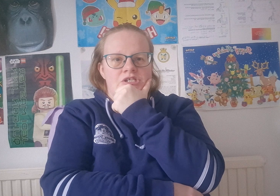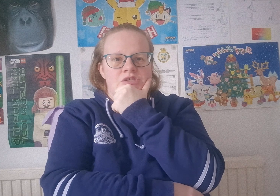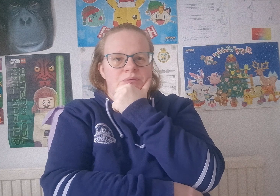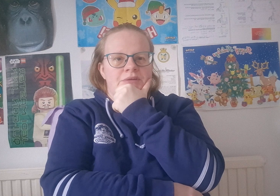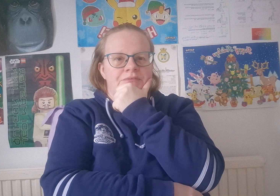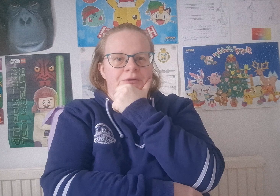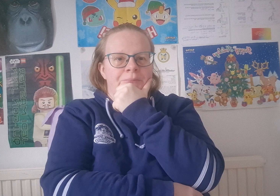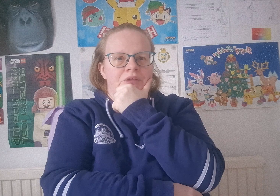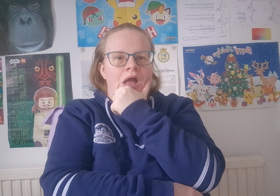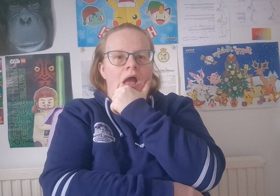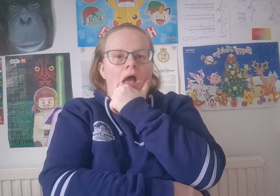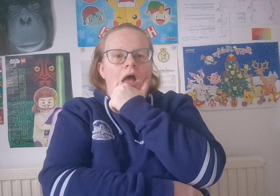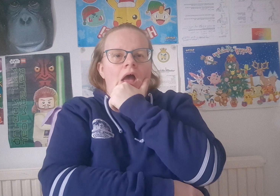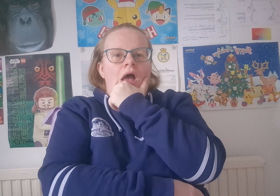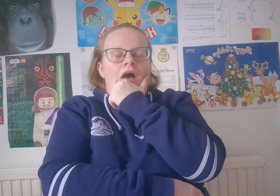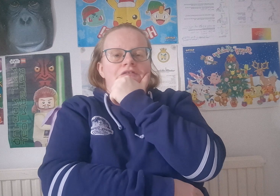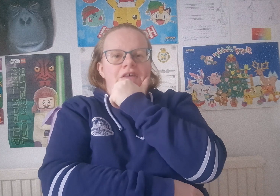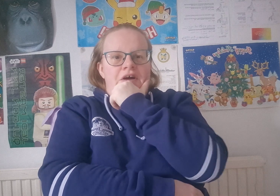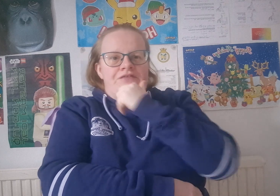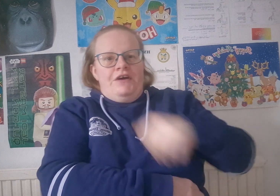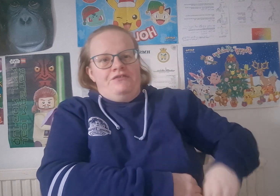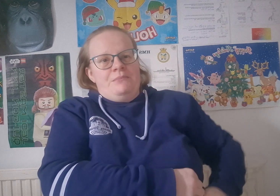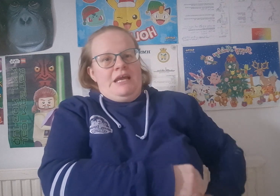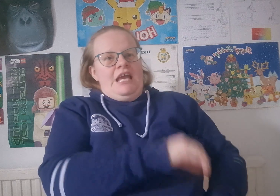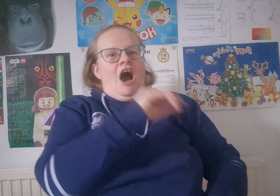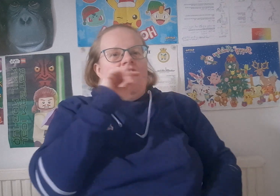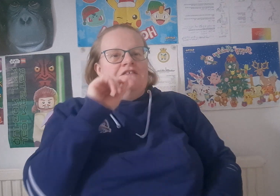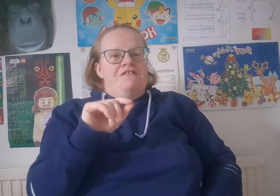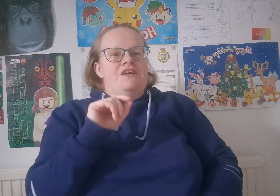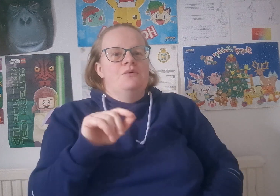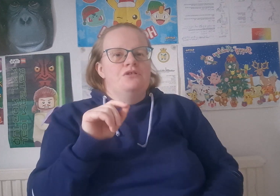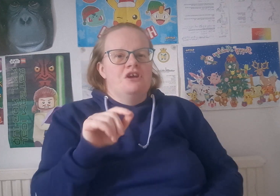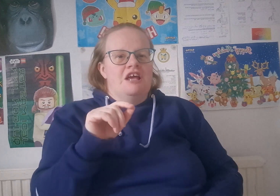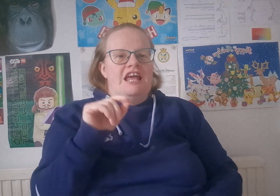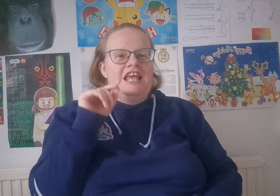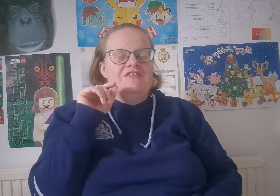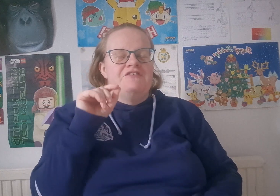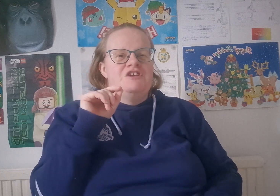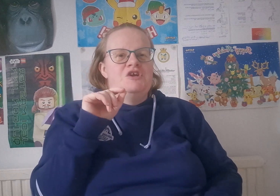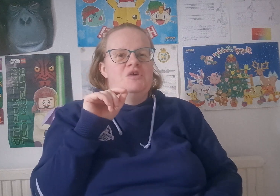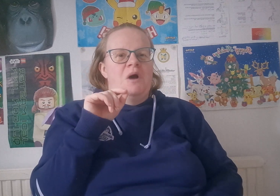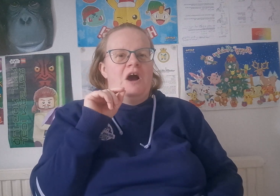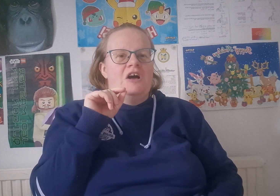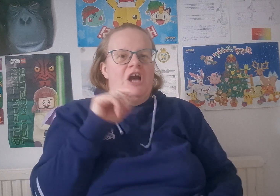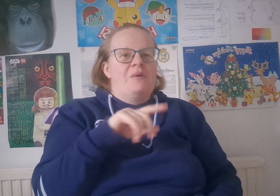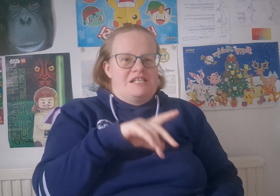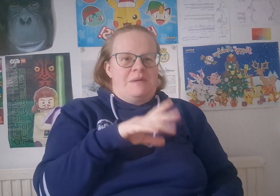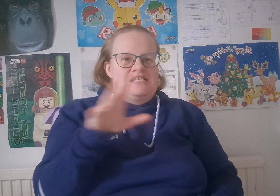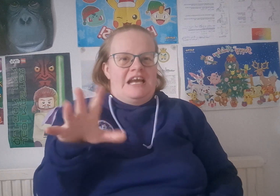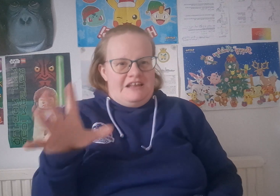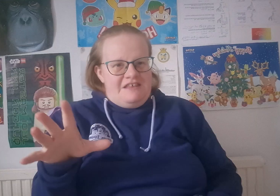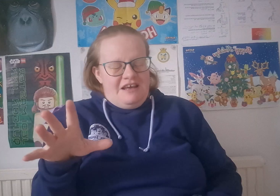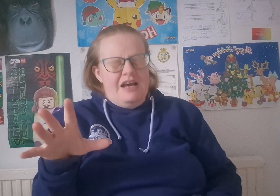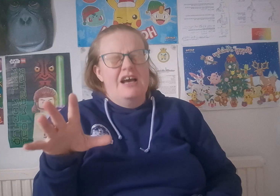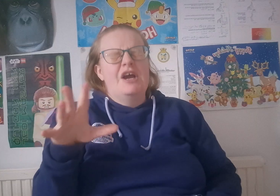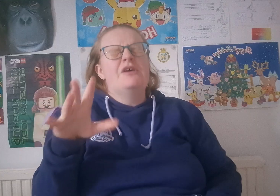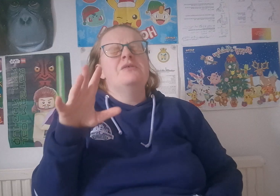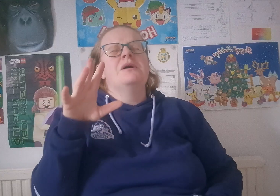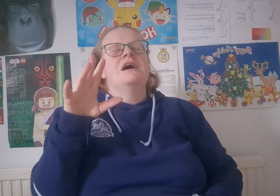It's a brilliant film. 5 out of 5 from me. I feel that if you go expecting anything,